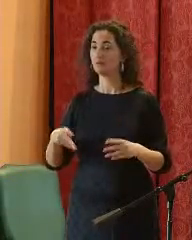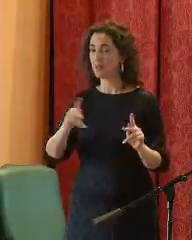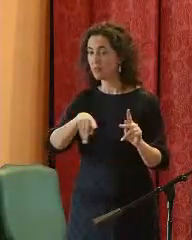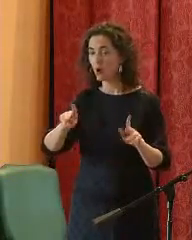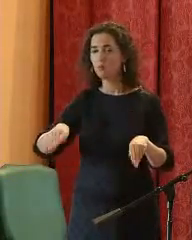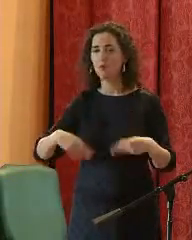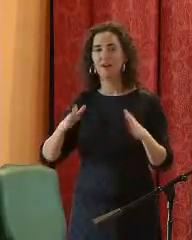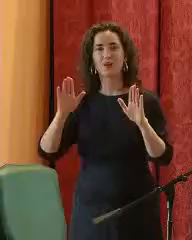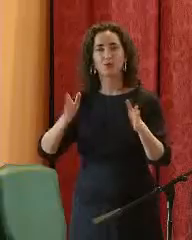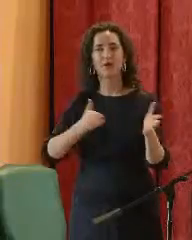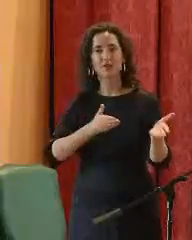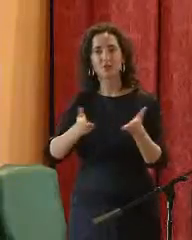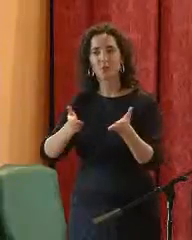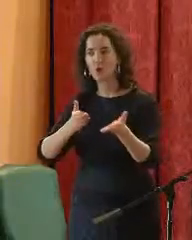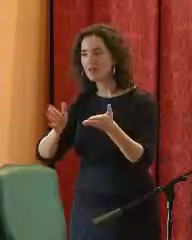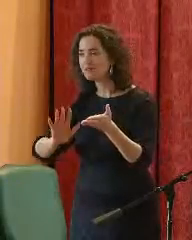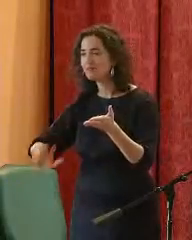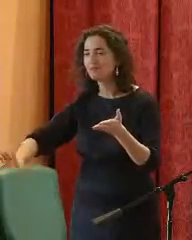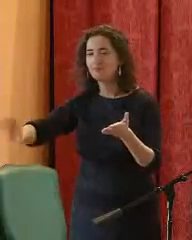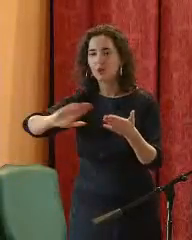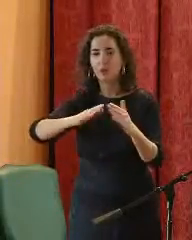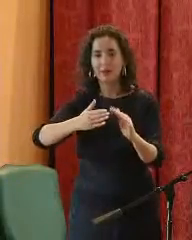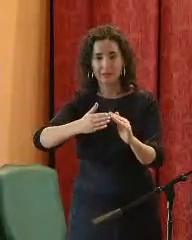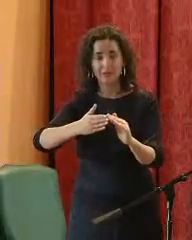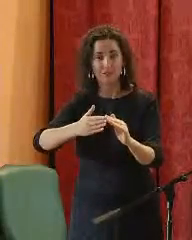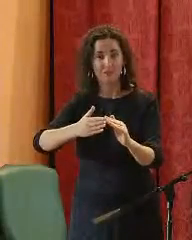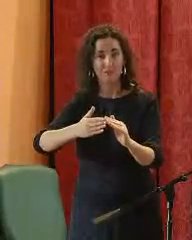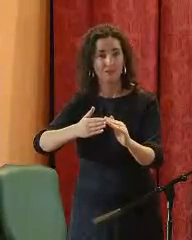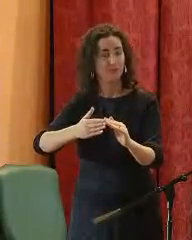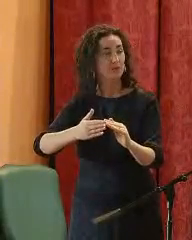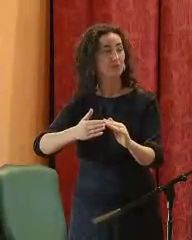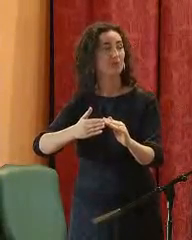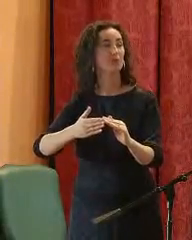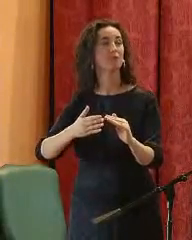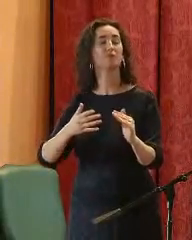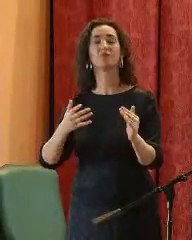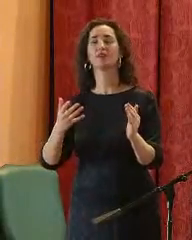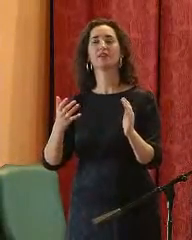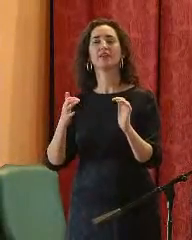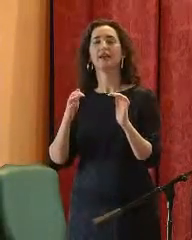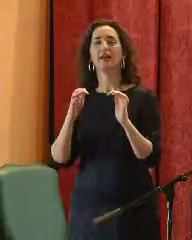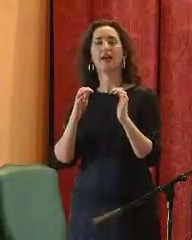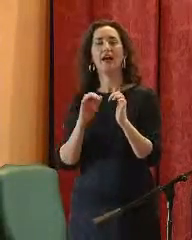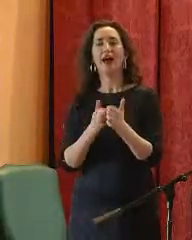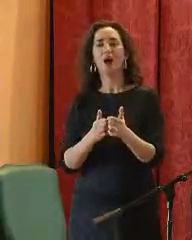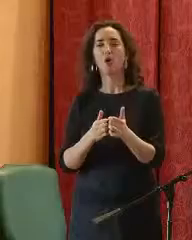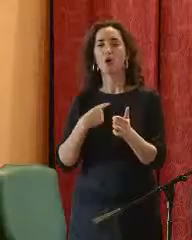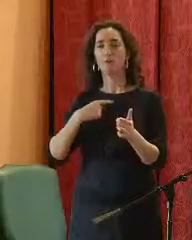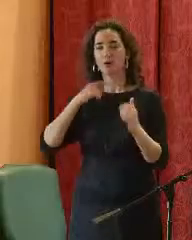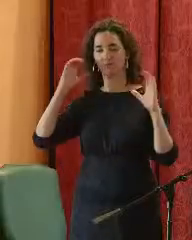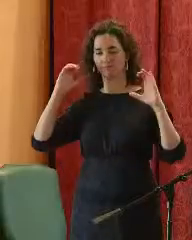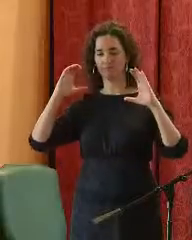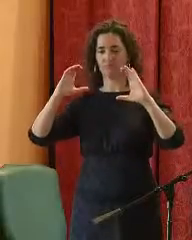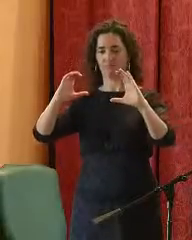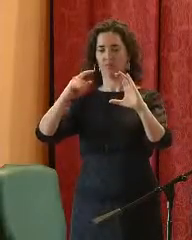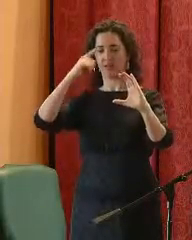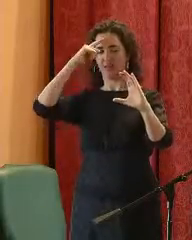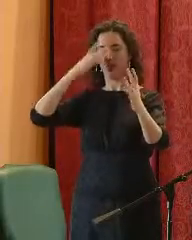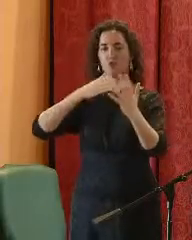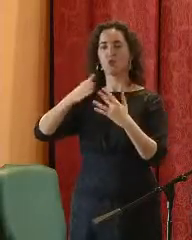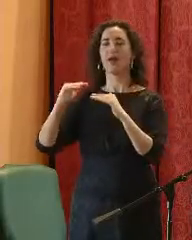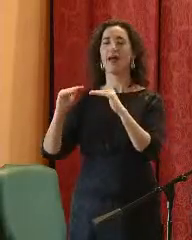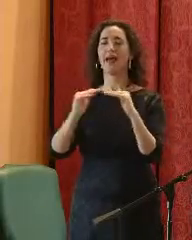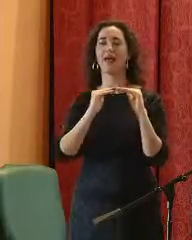people in our communities, we must look at everything through an equity and inclusion lens. So